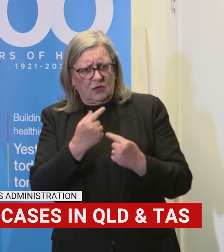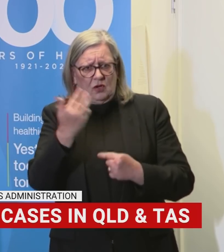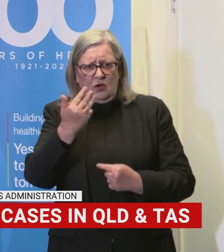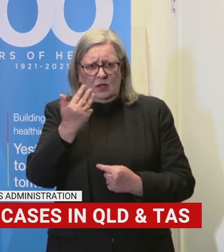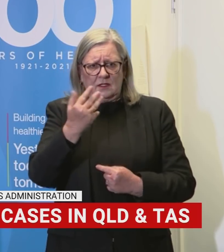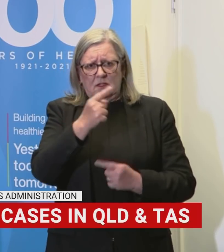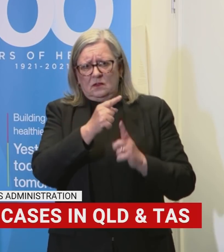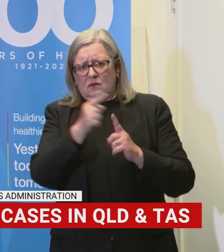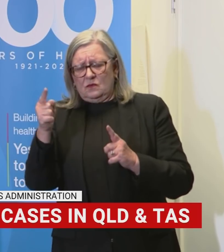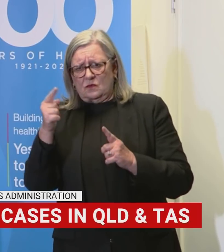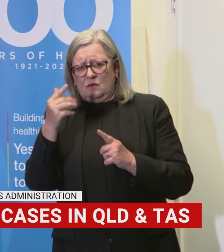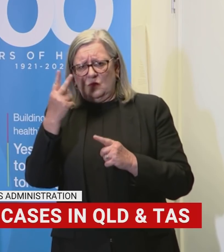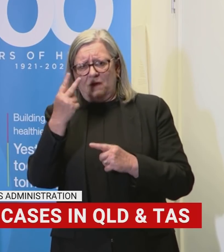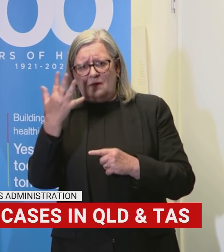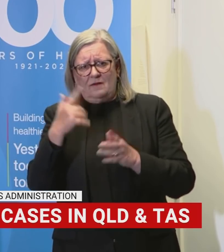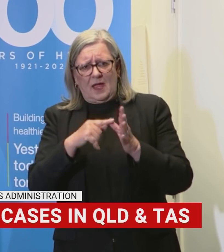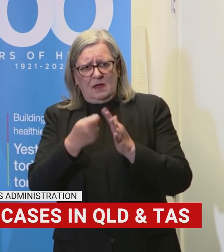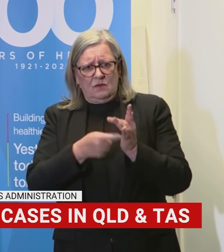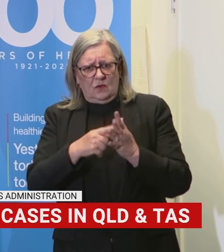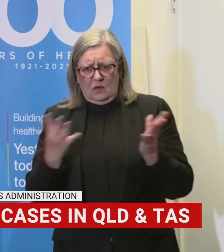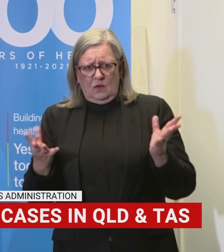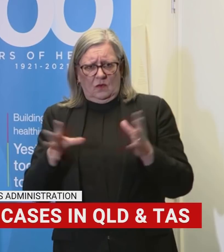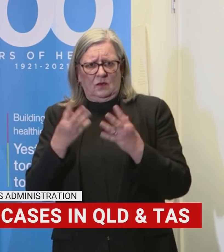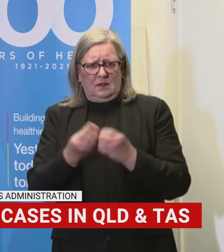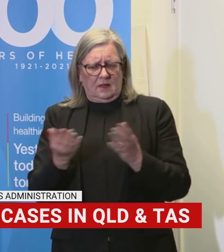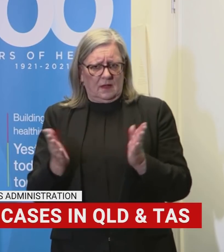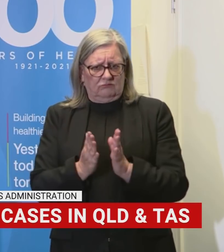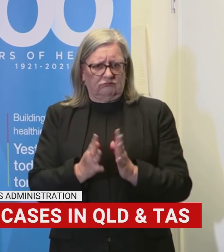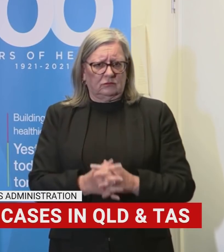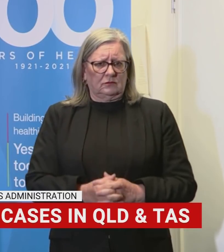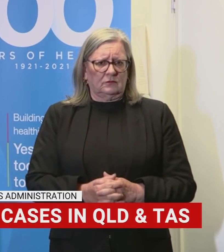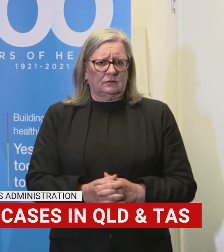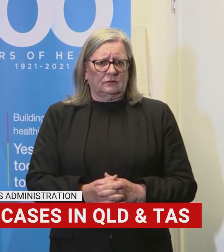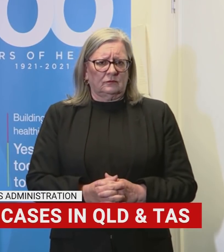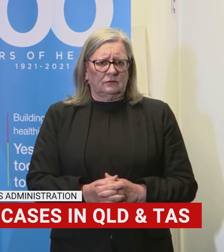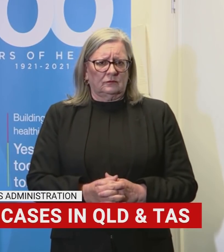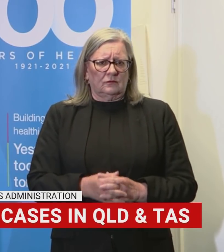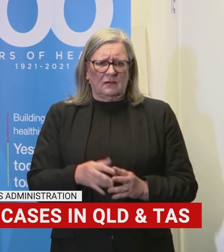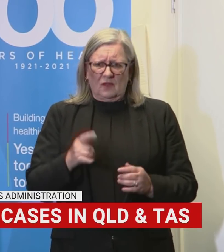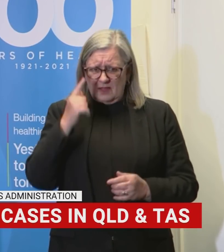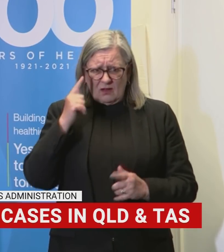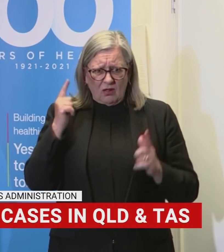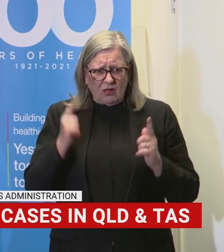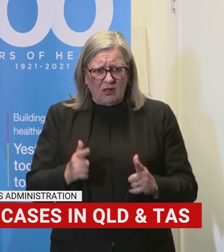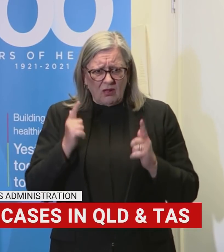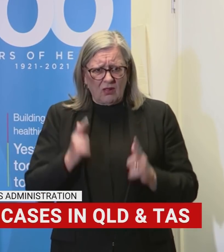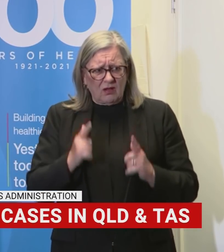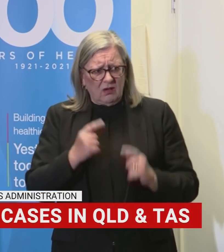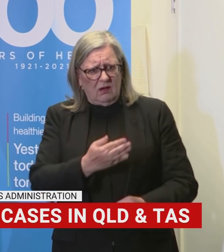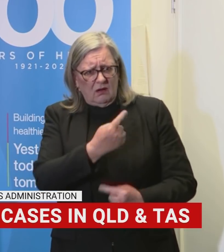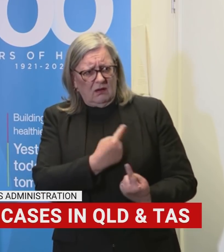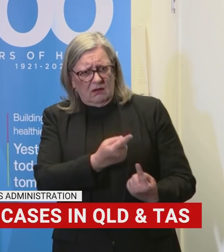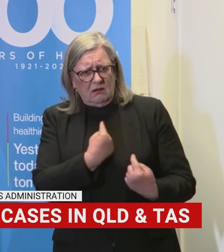overall since the rollout started. Now, that might sound like a large number of reports, but again, you'll remember